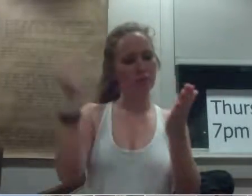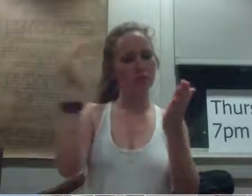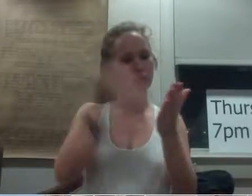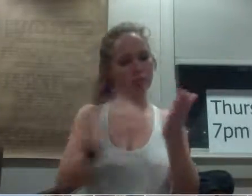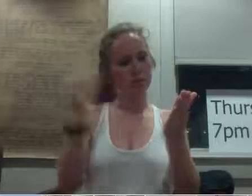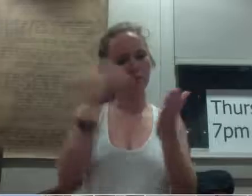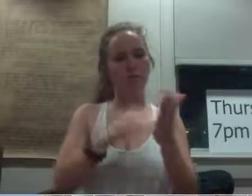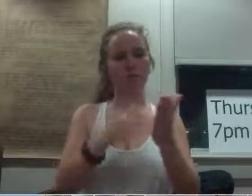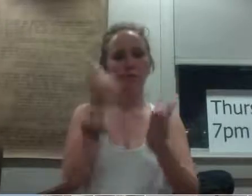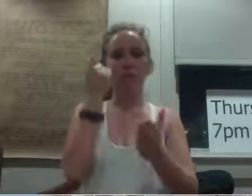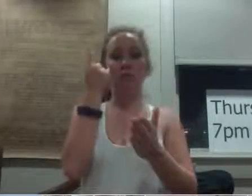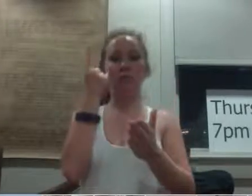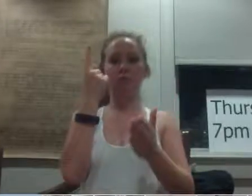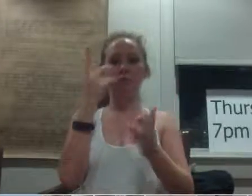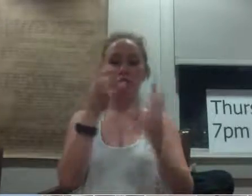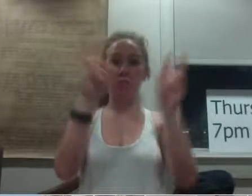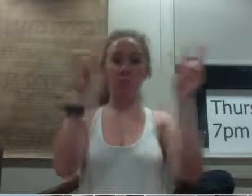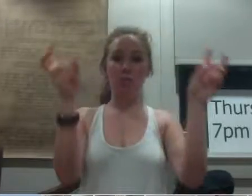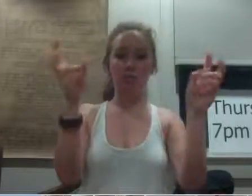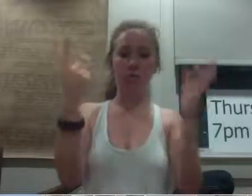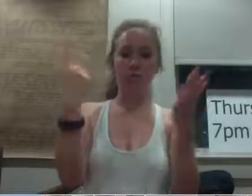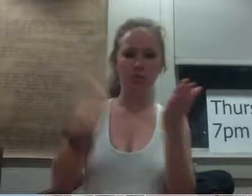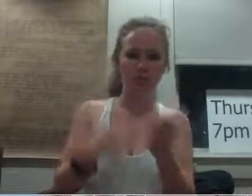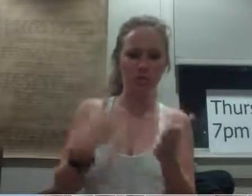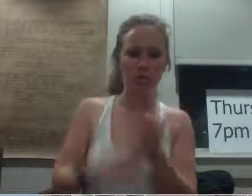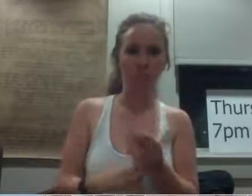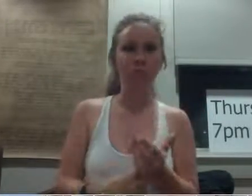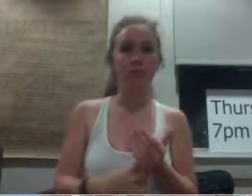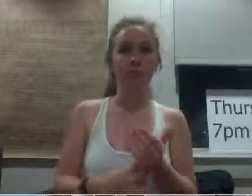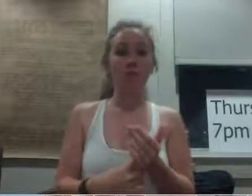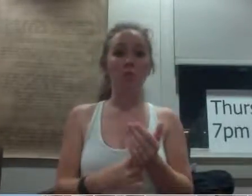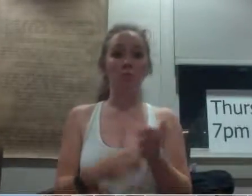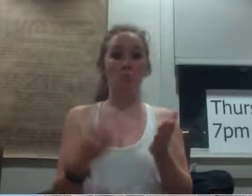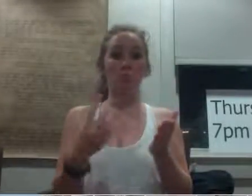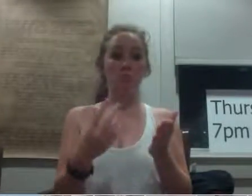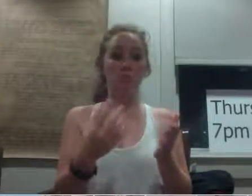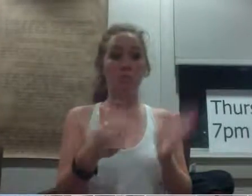But if you read it again and again and again, you'll begin to understand the topic and the main point.